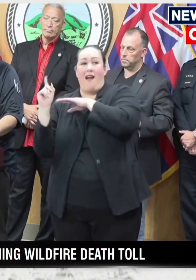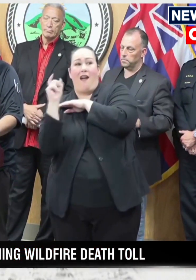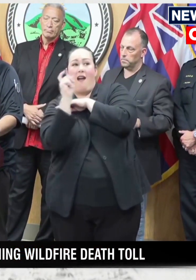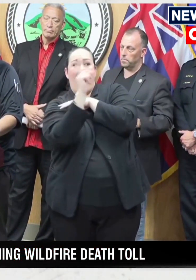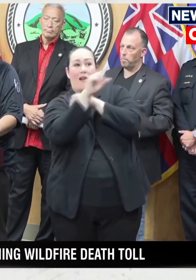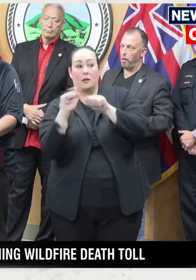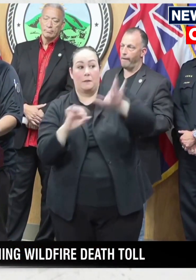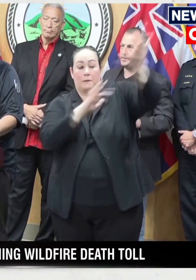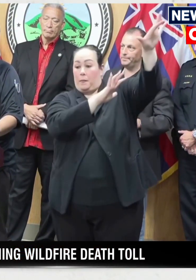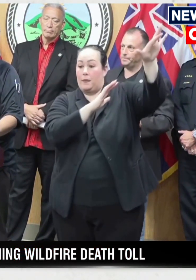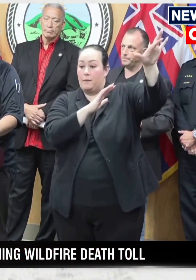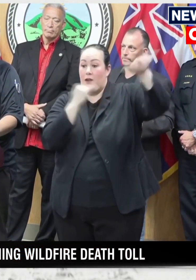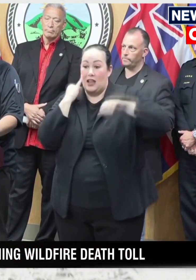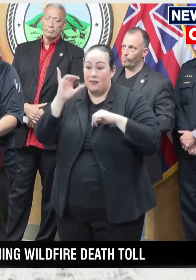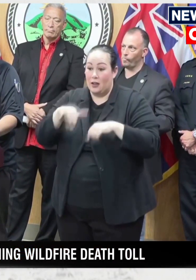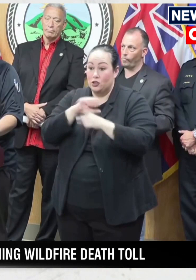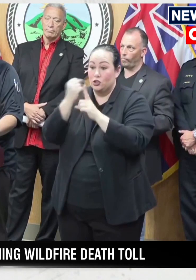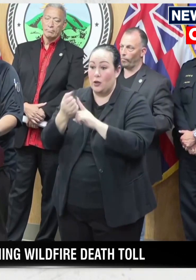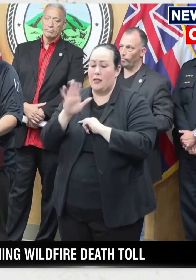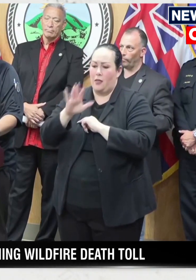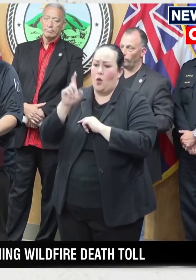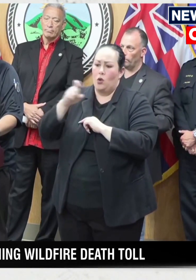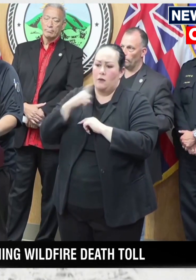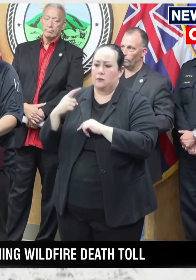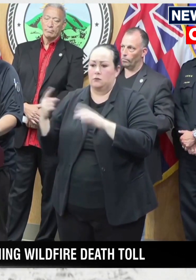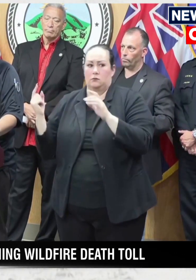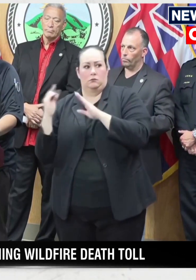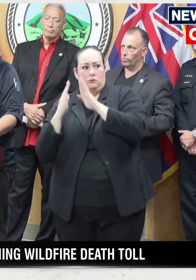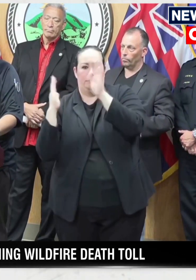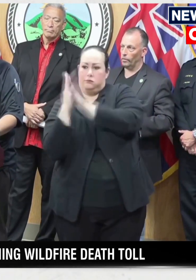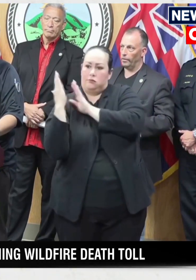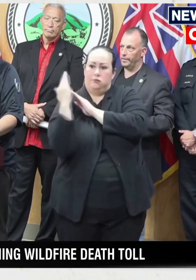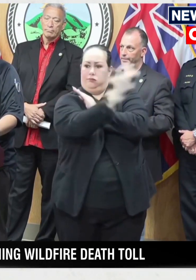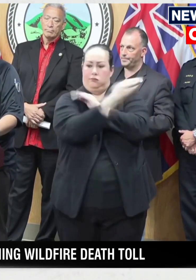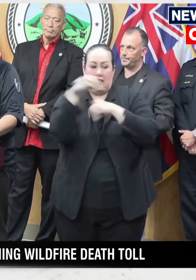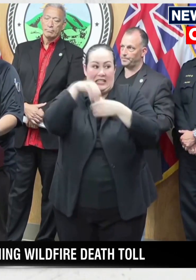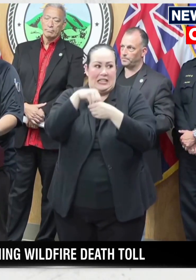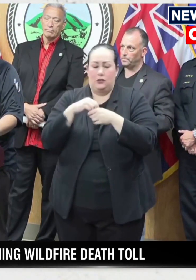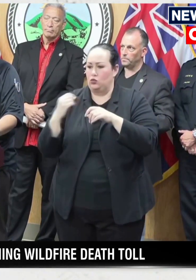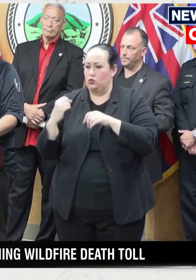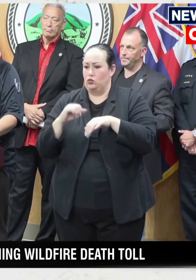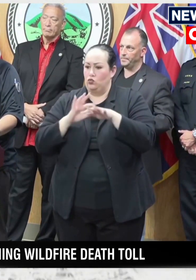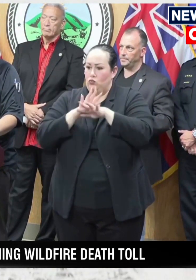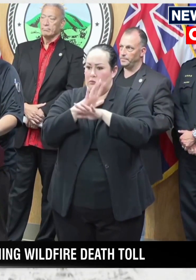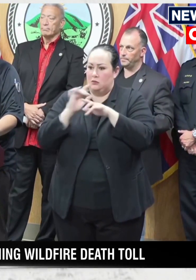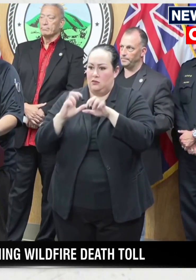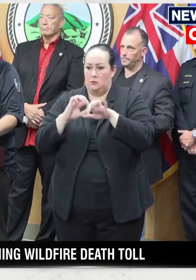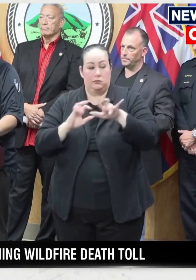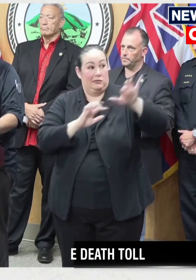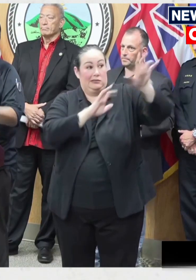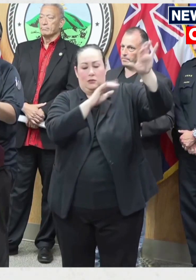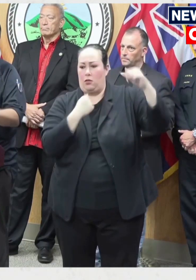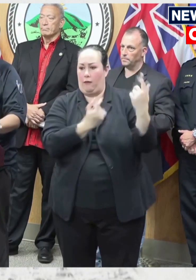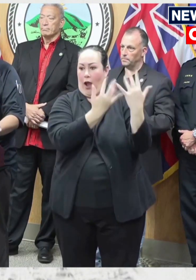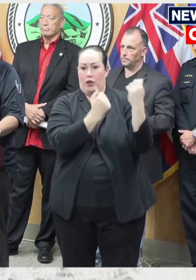that was the case, then they would have gone into the fire. And so that is the reason why our protocol has been to use WEA and